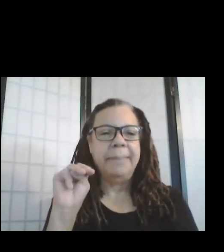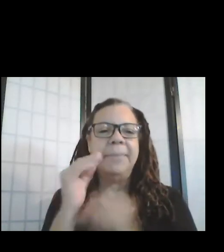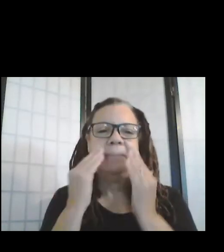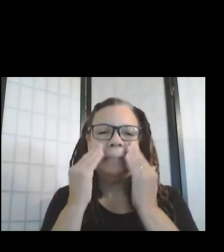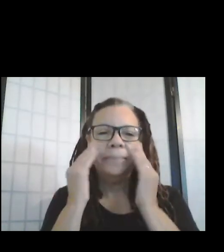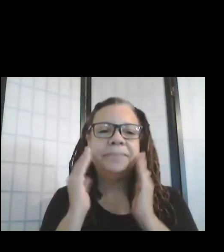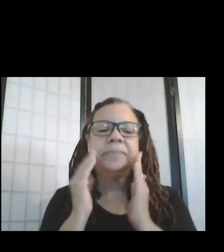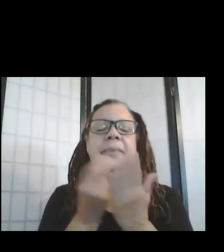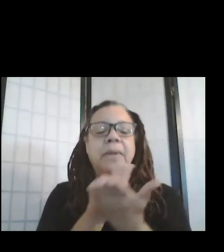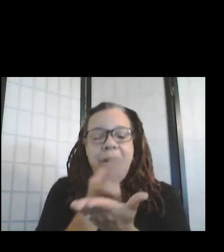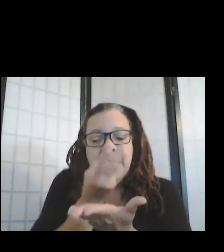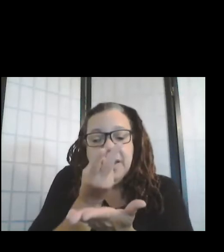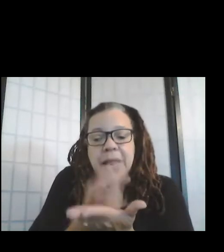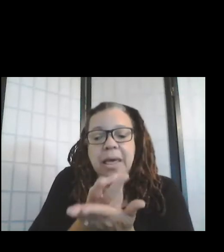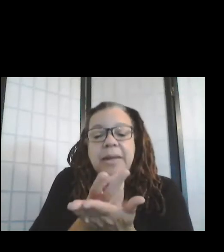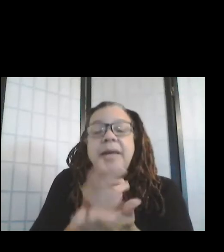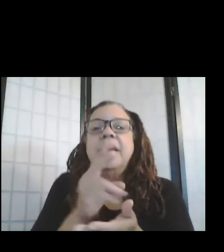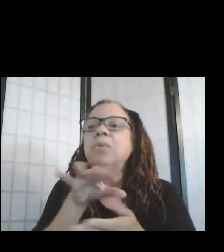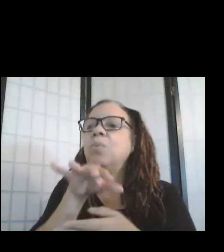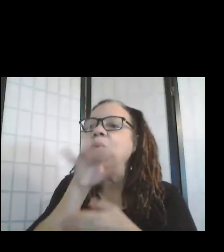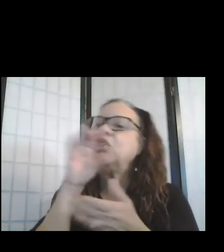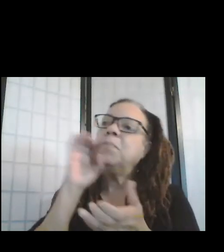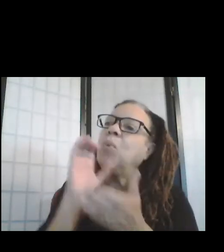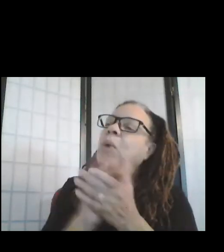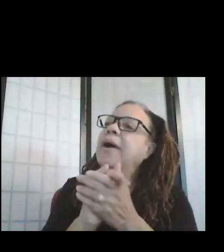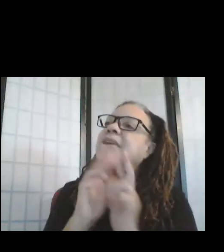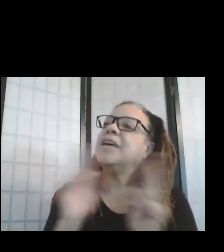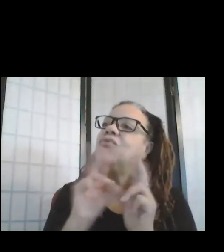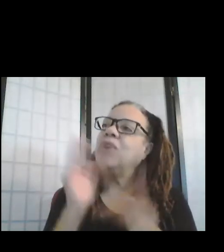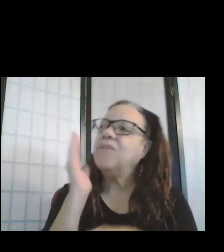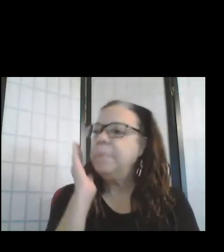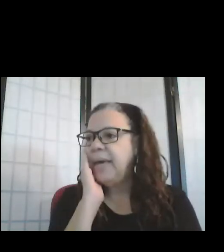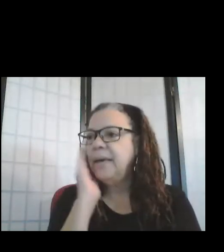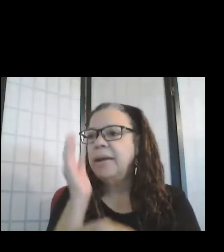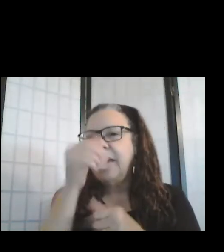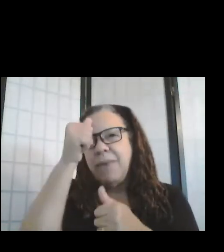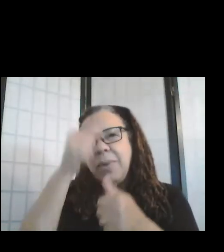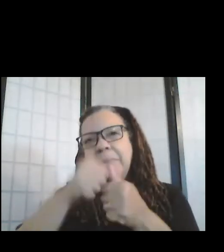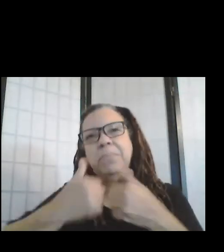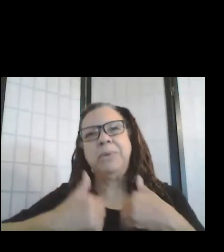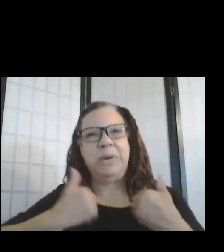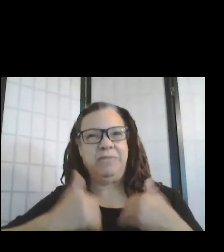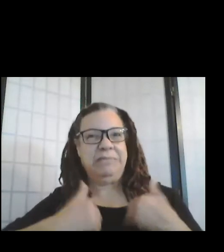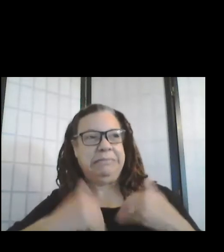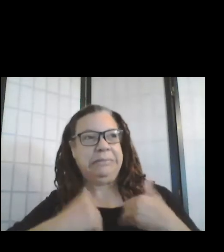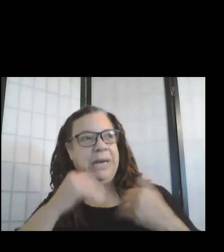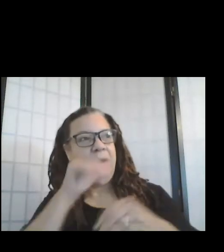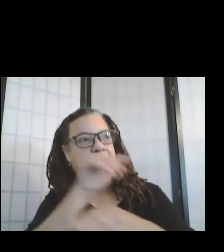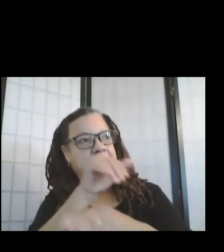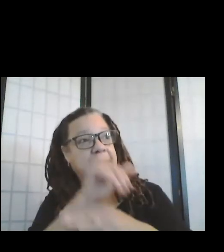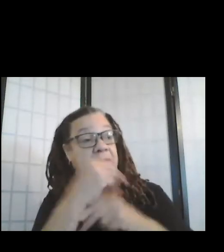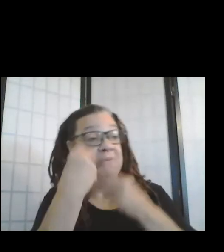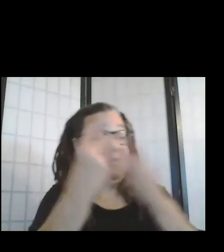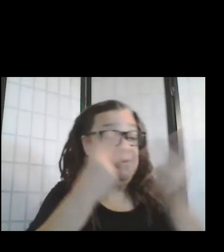Lying here, watching my wife prepare for bed, I find myself remembering childhood nights when I would visit cousins